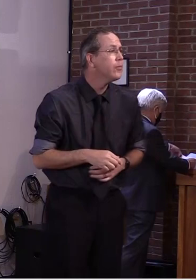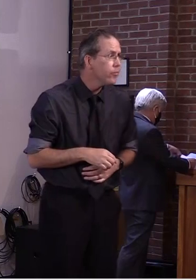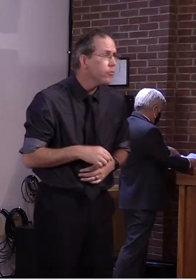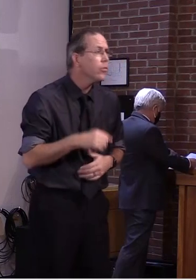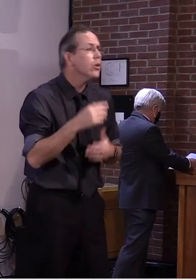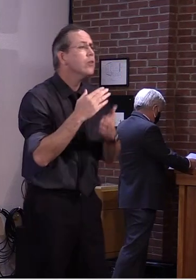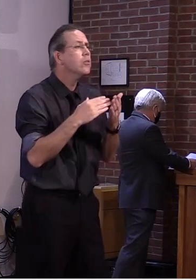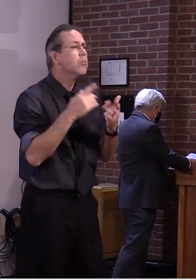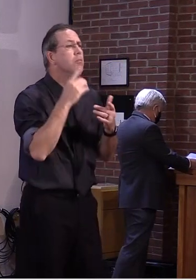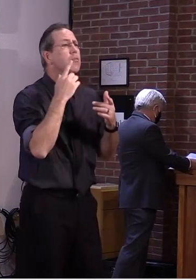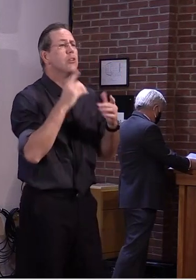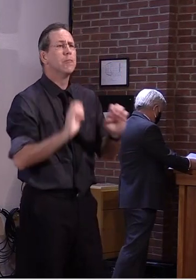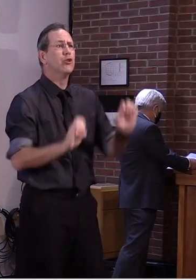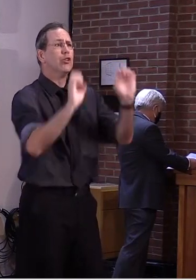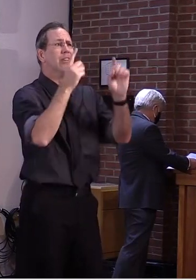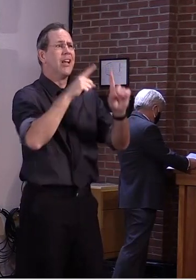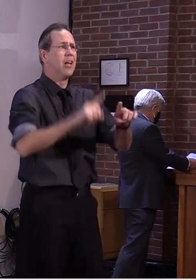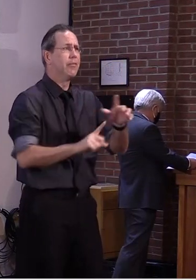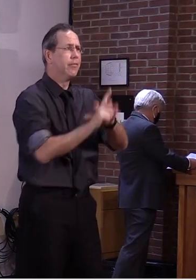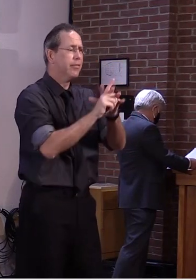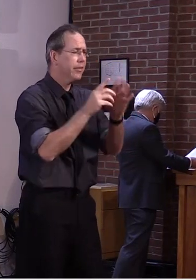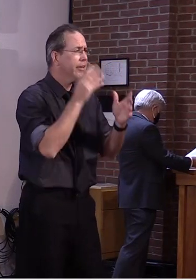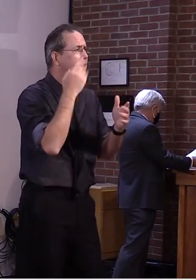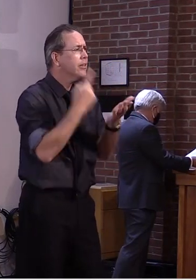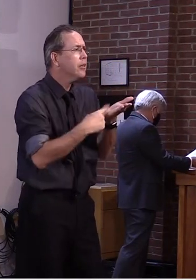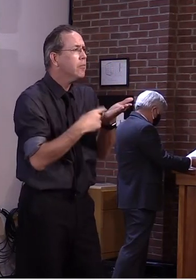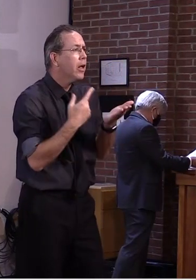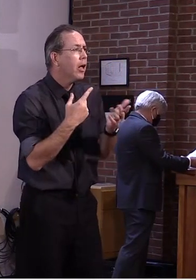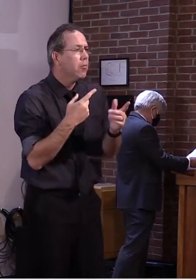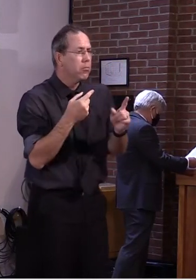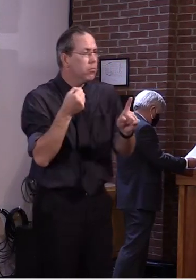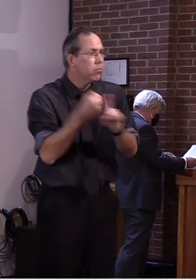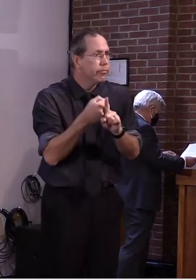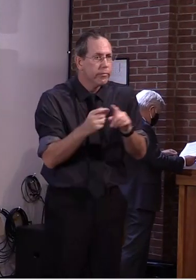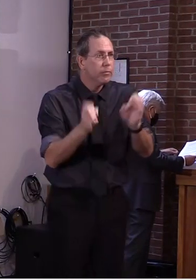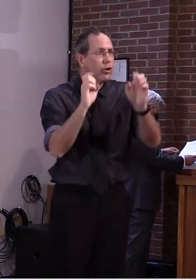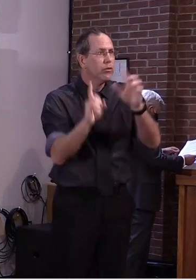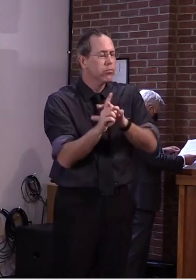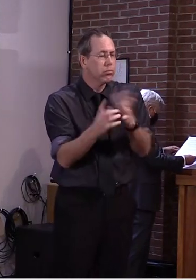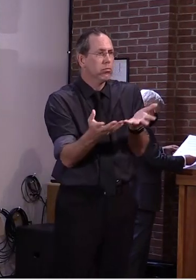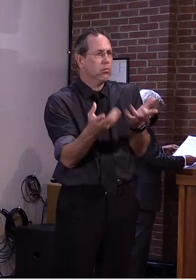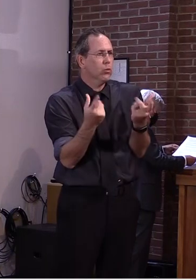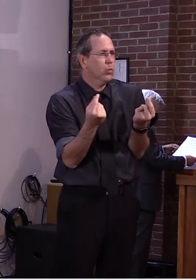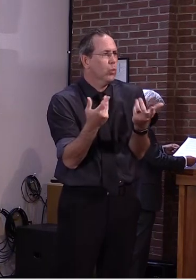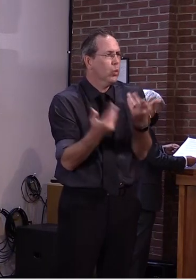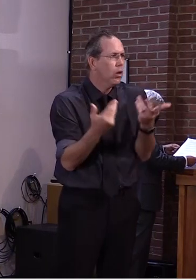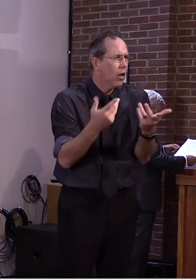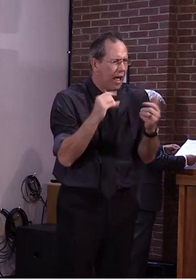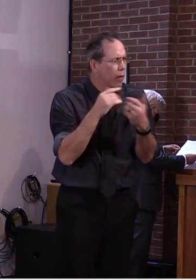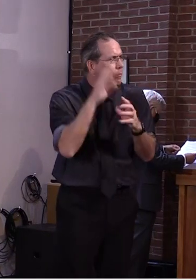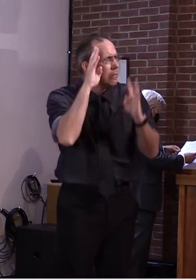invention. And therefore, we need to be alert when new, effective ideas emerge.